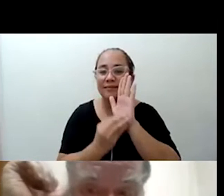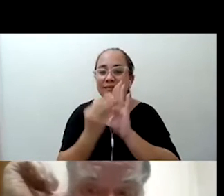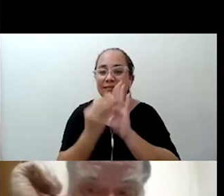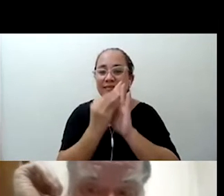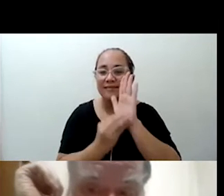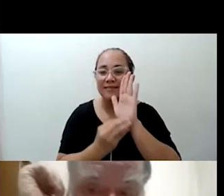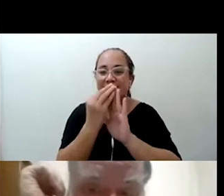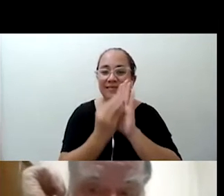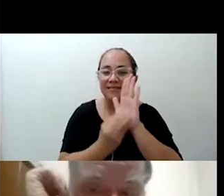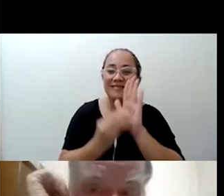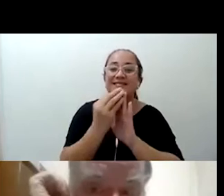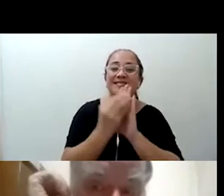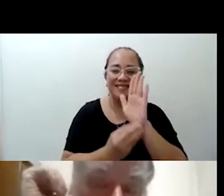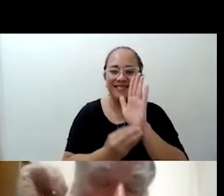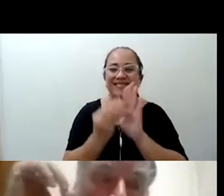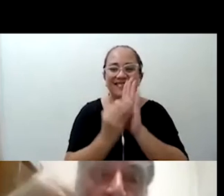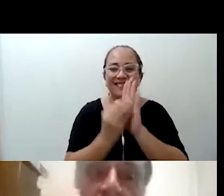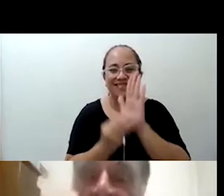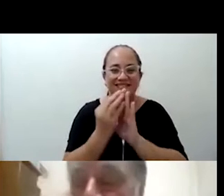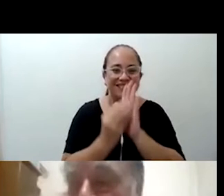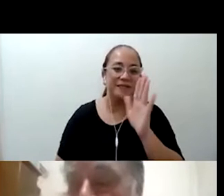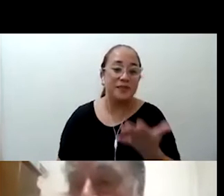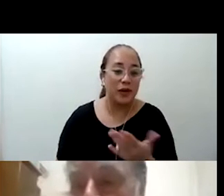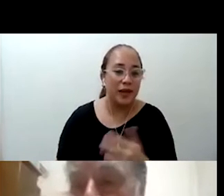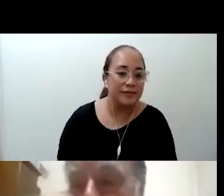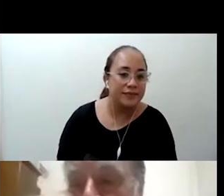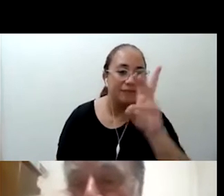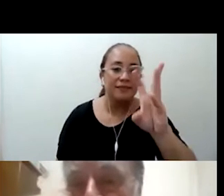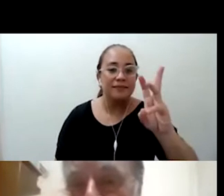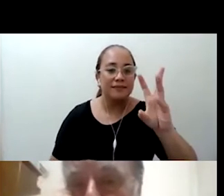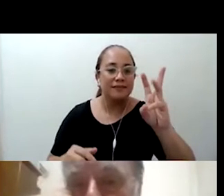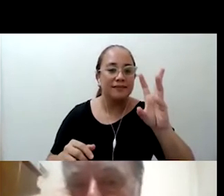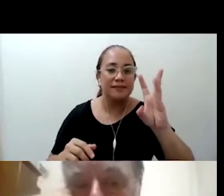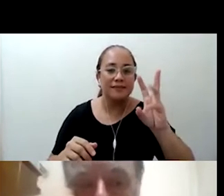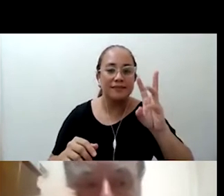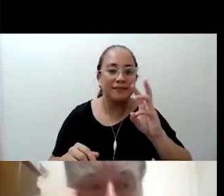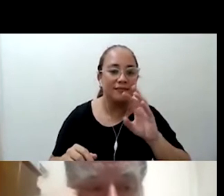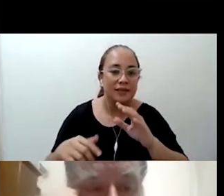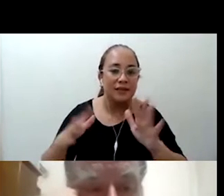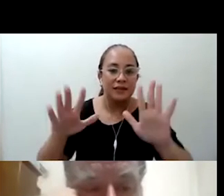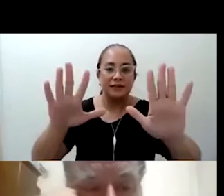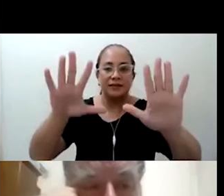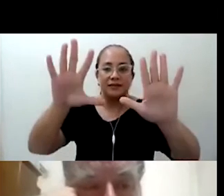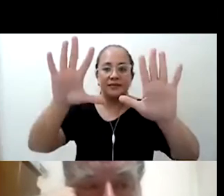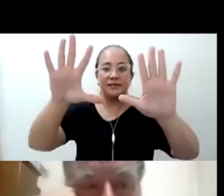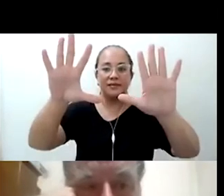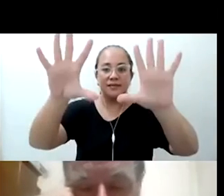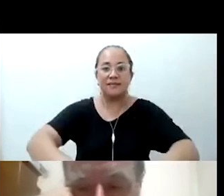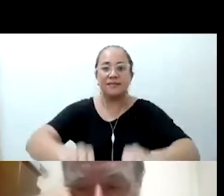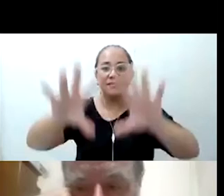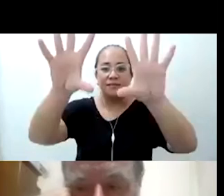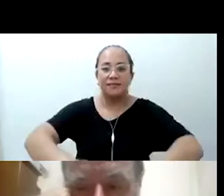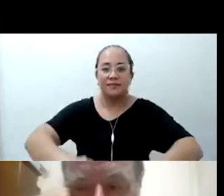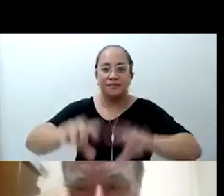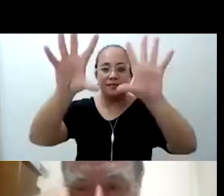figure out the handshake. Yeah, okay. All right, you can stop sharing now.